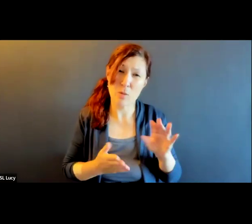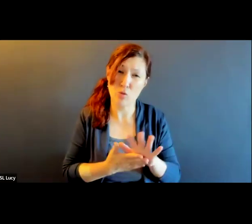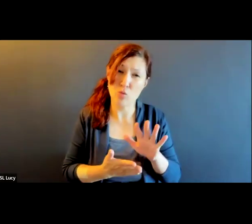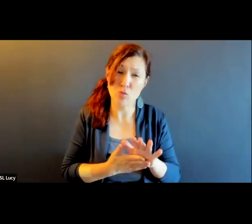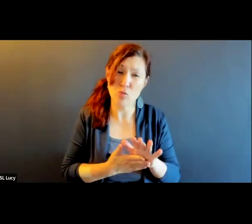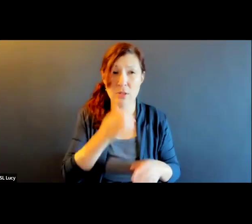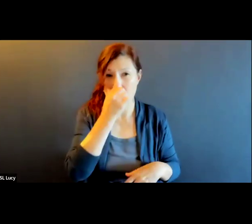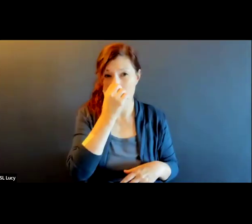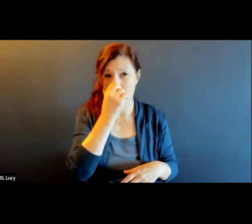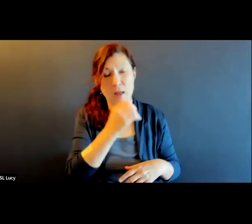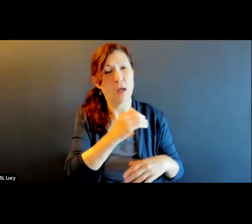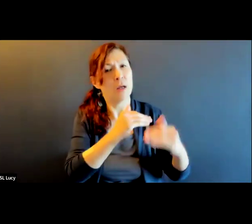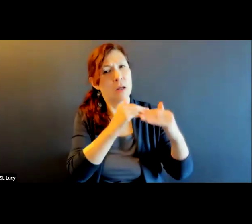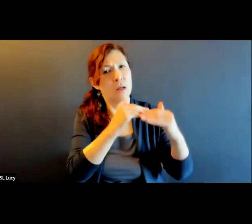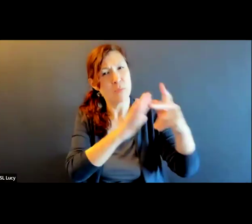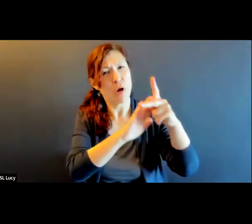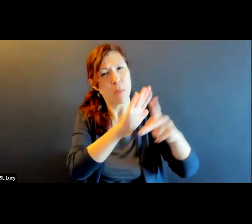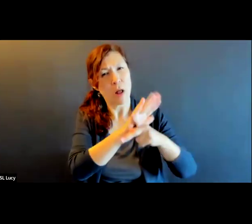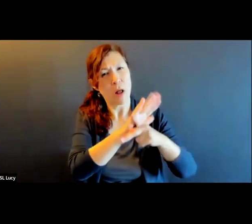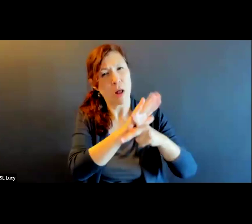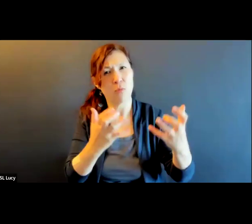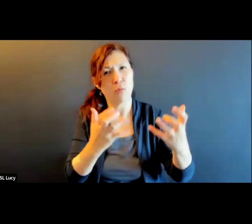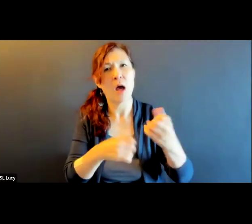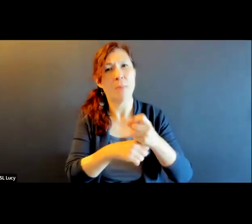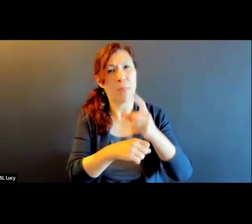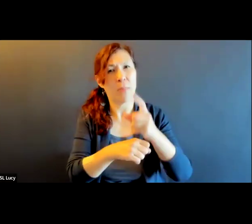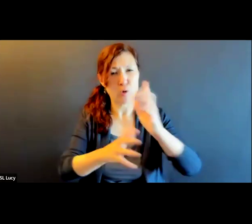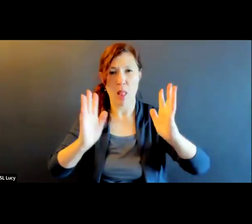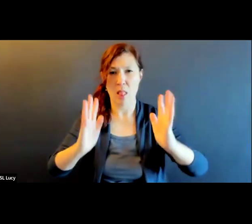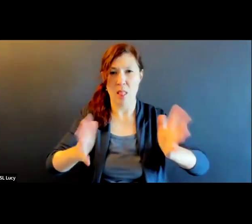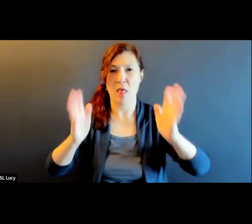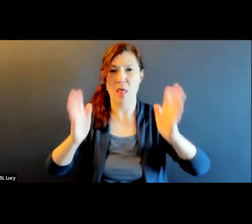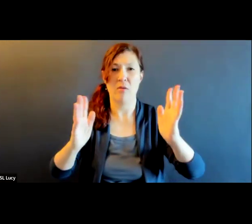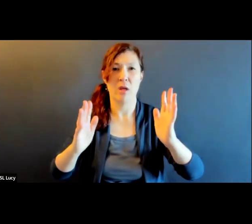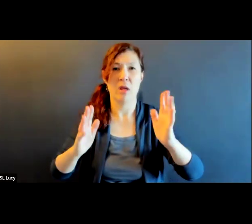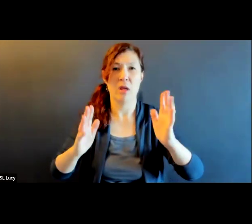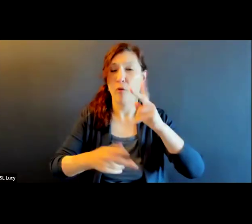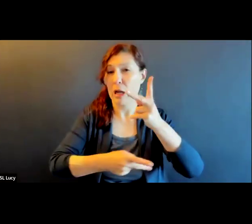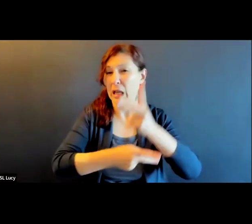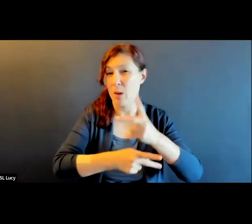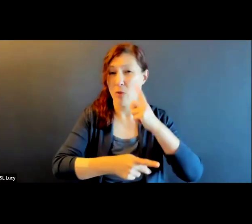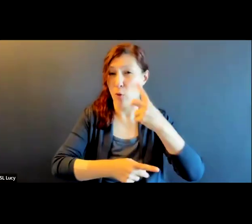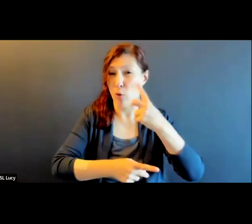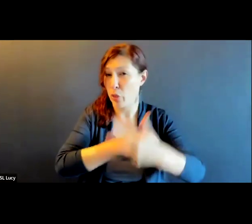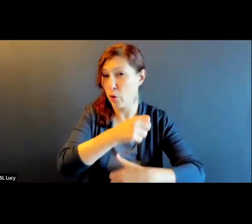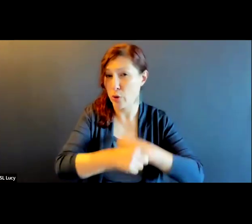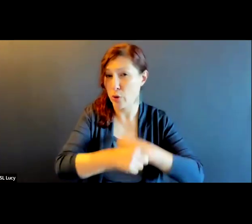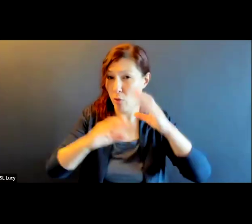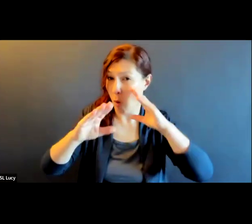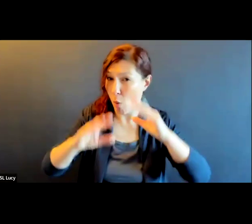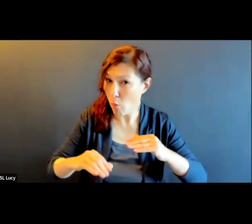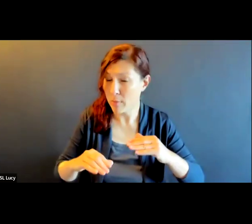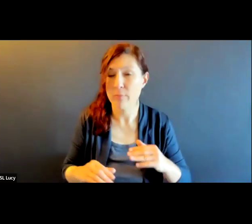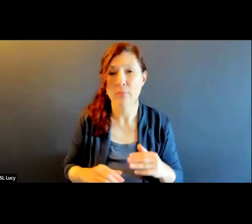a stable policy that will be left alone for a period of years, ideally 3, and a more predictable window